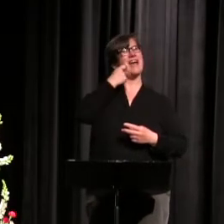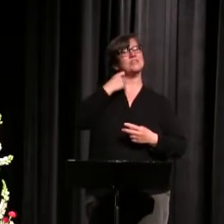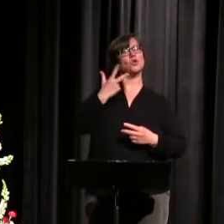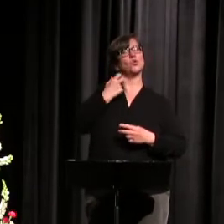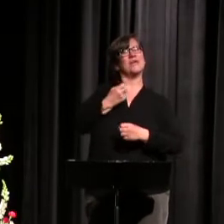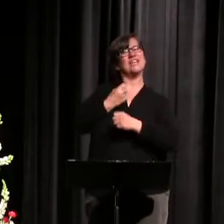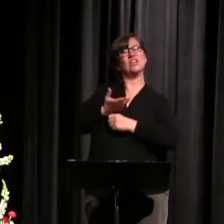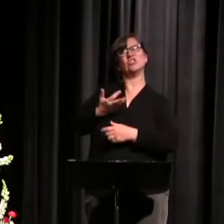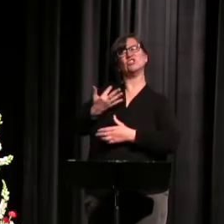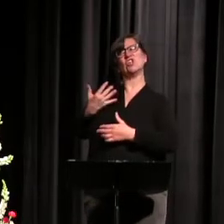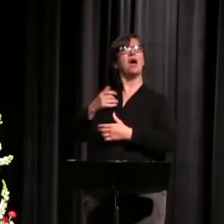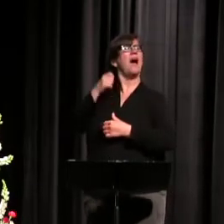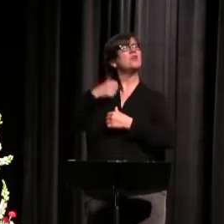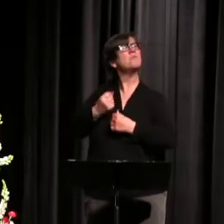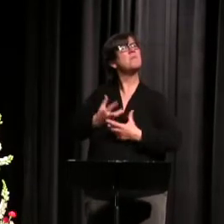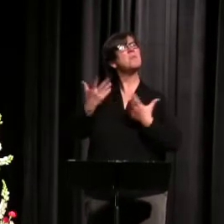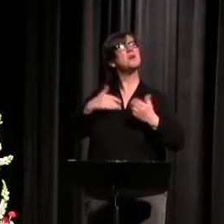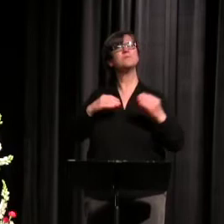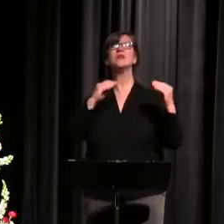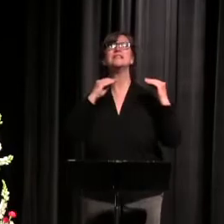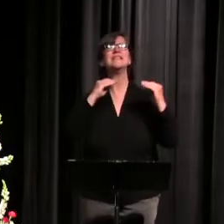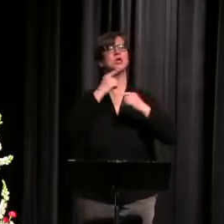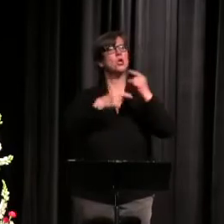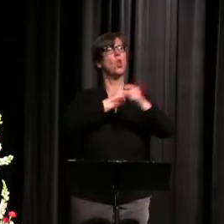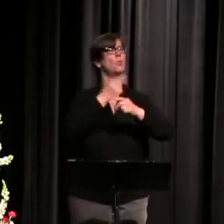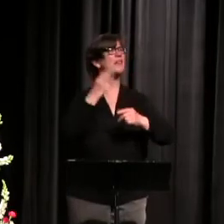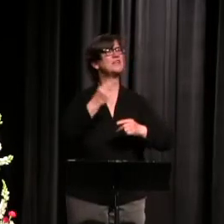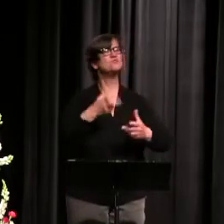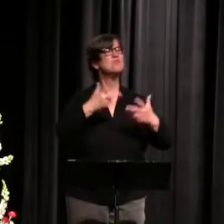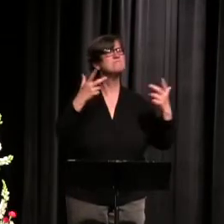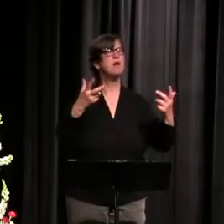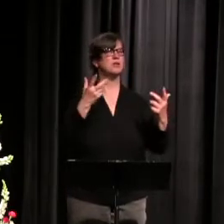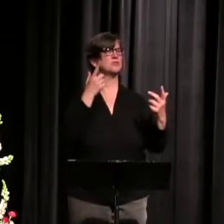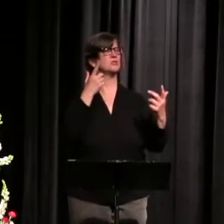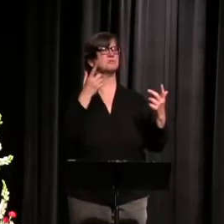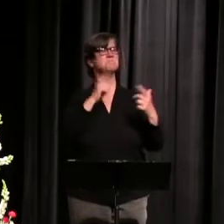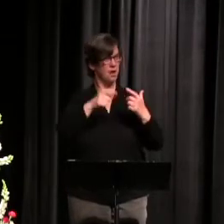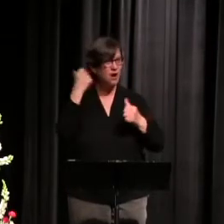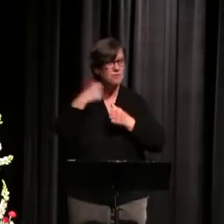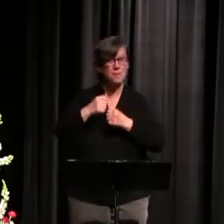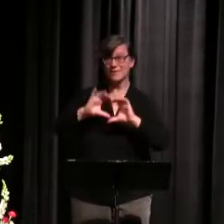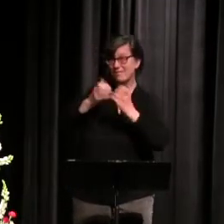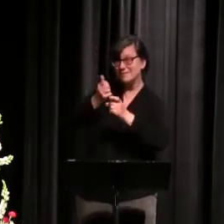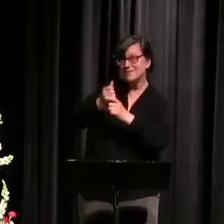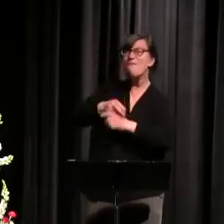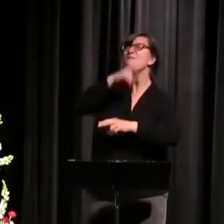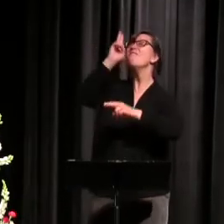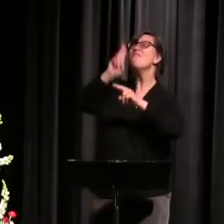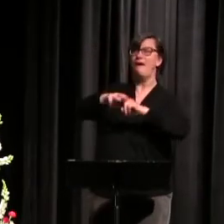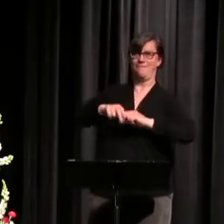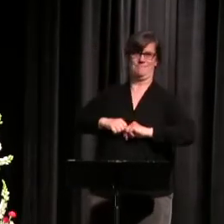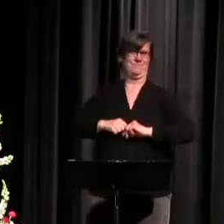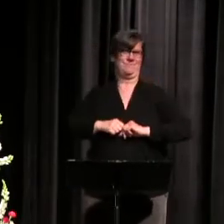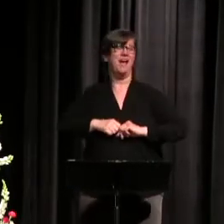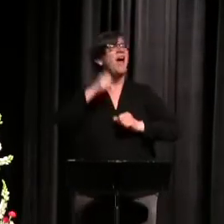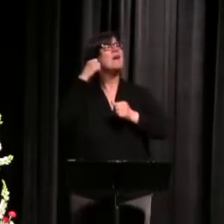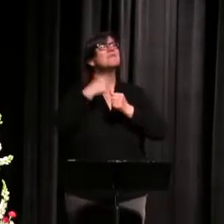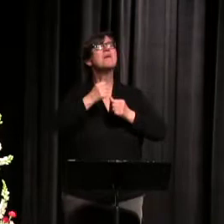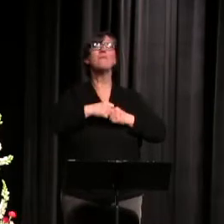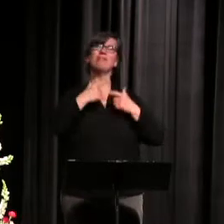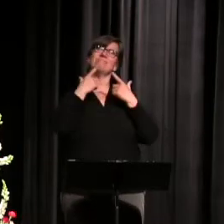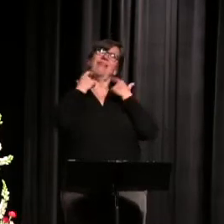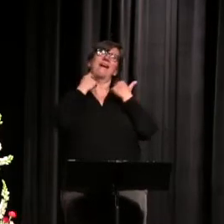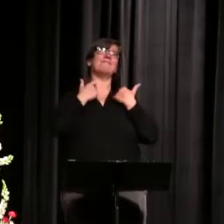some of you global history. I just remember how fun this class was. I remember